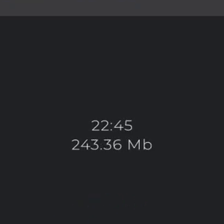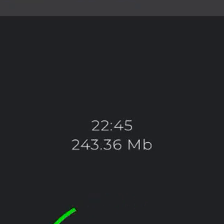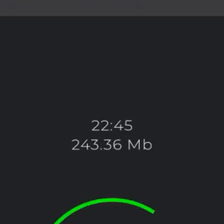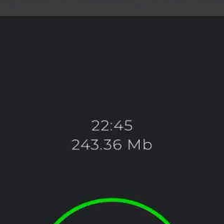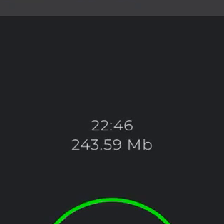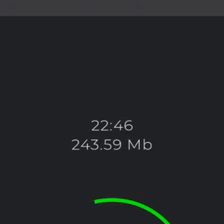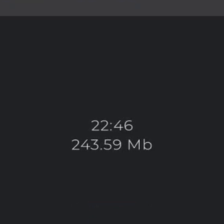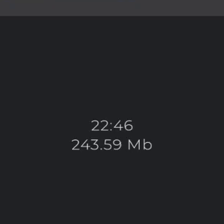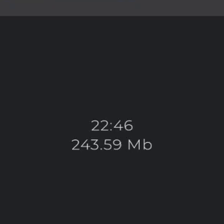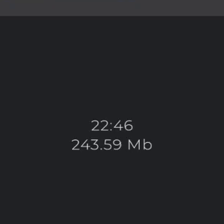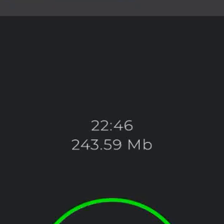community